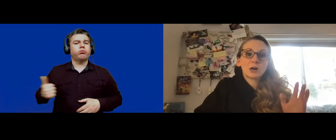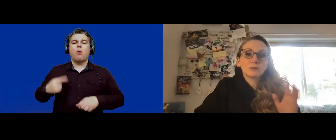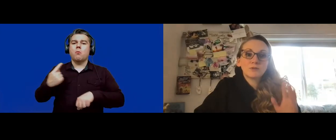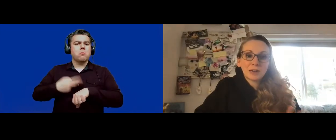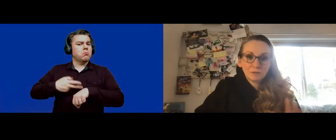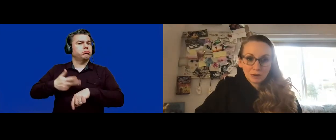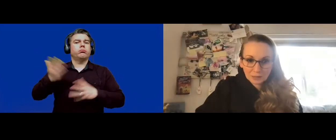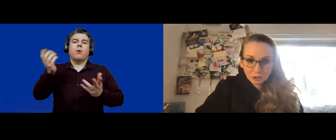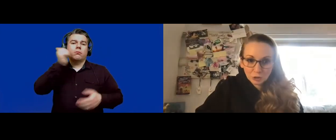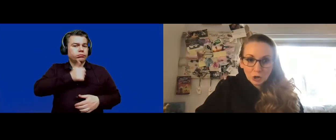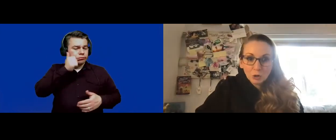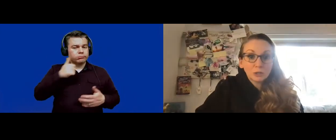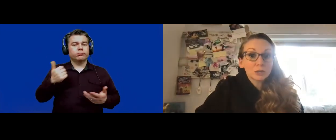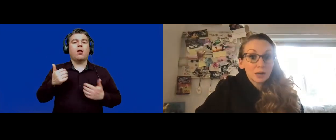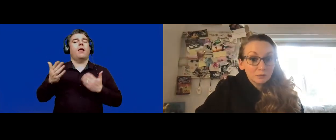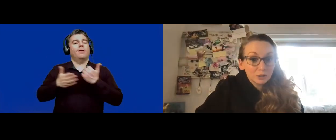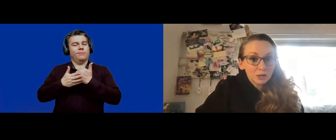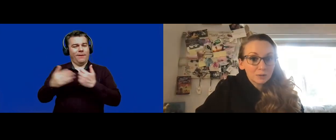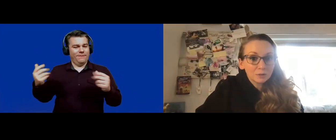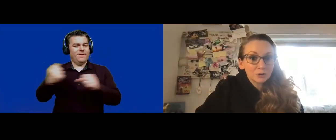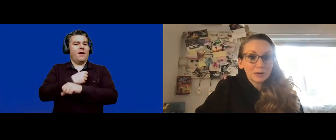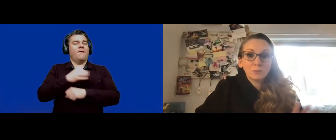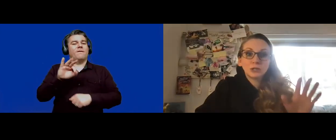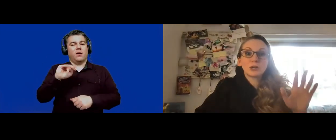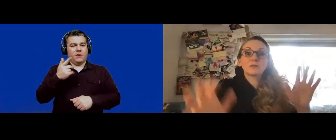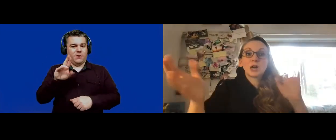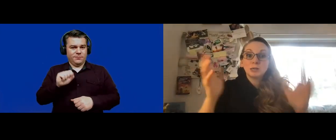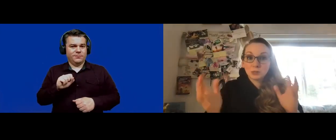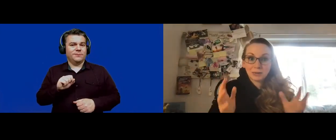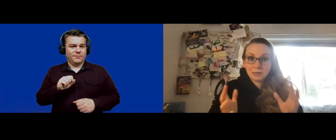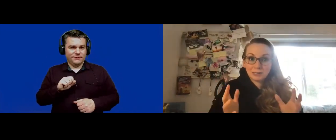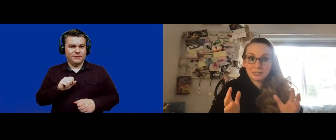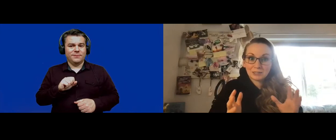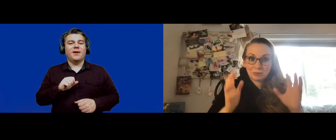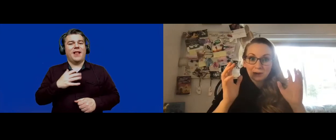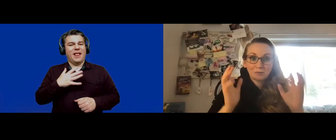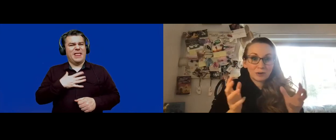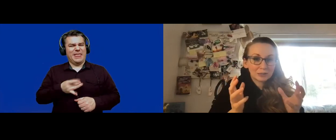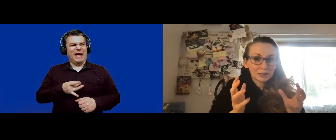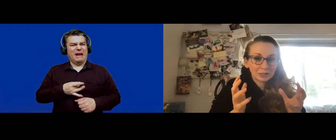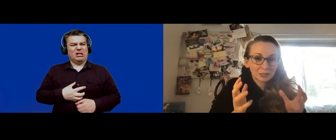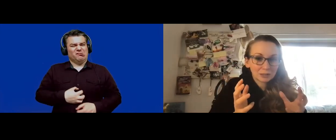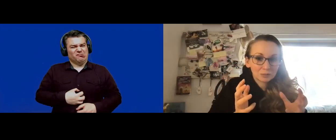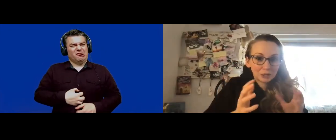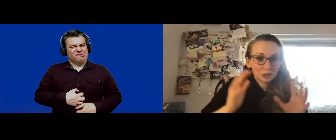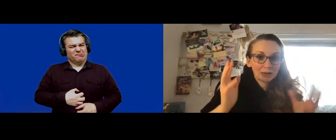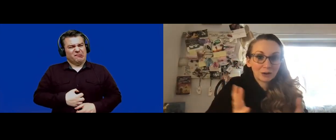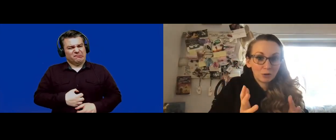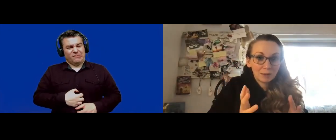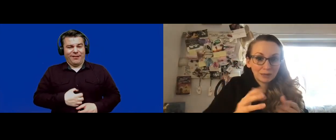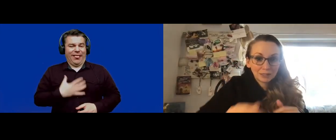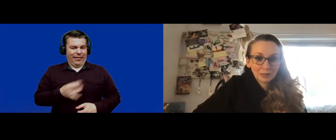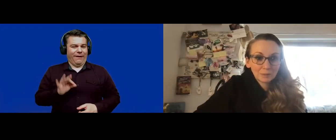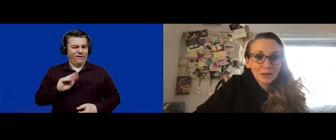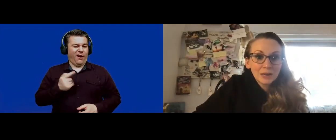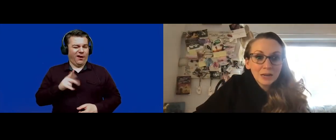therefore it helps fight fungus, which loves a constipated intestine, right? Fungus likes the constipation and all